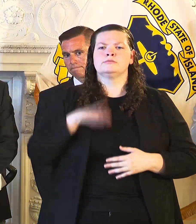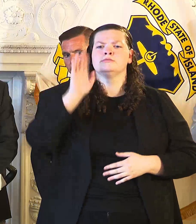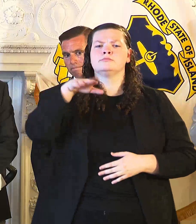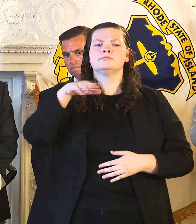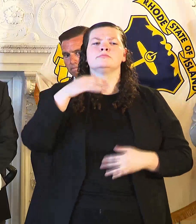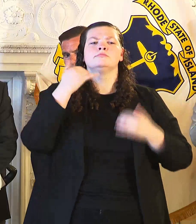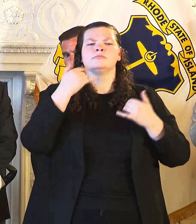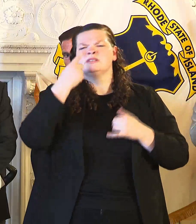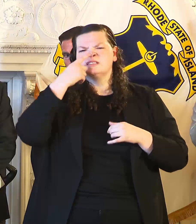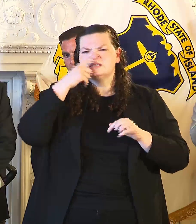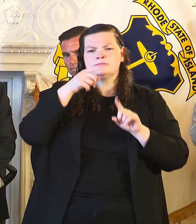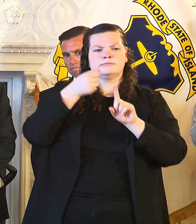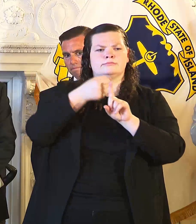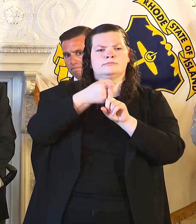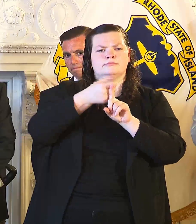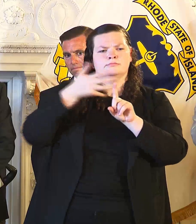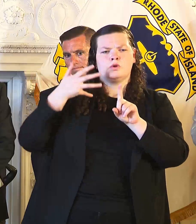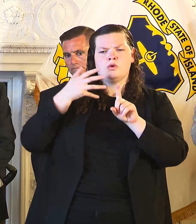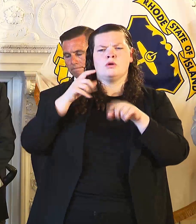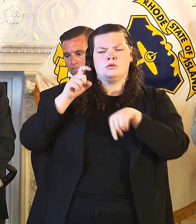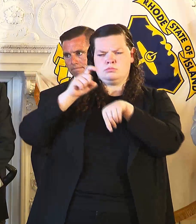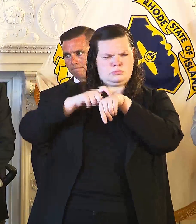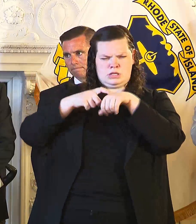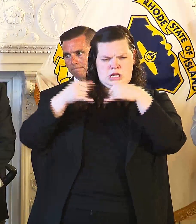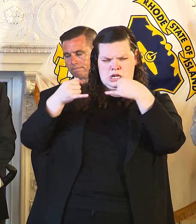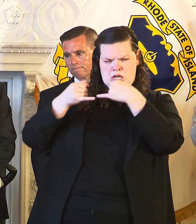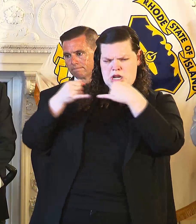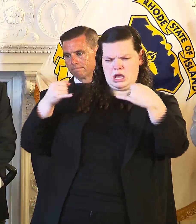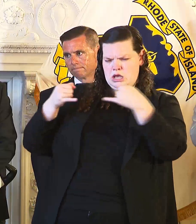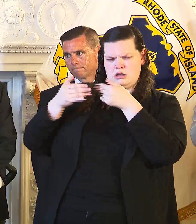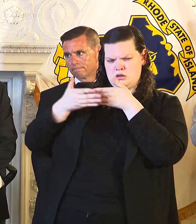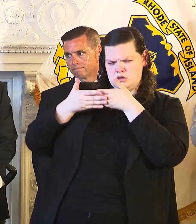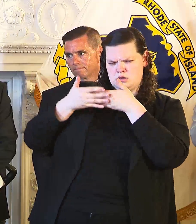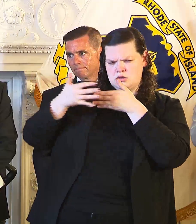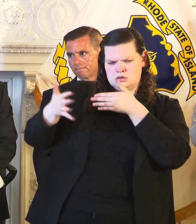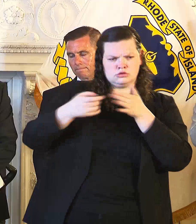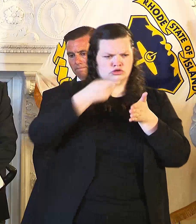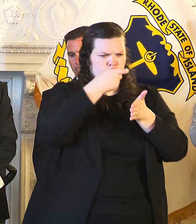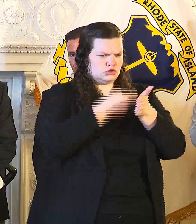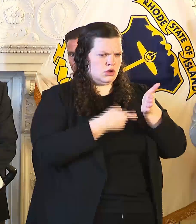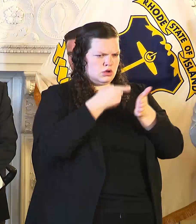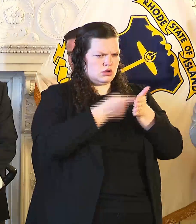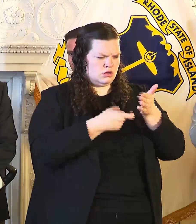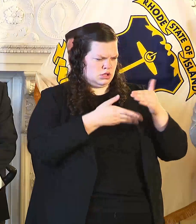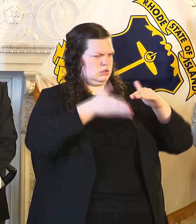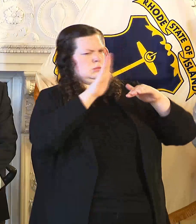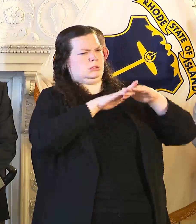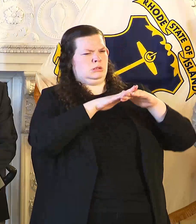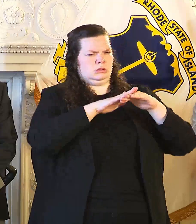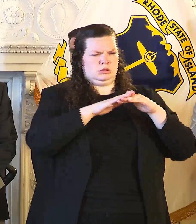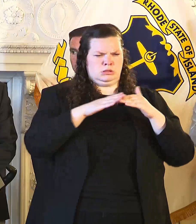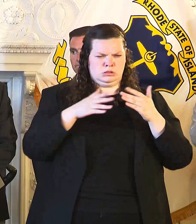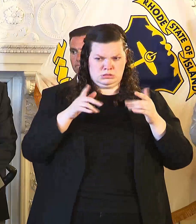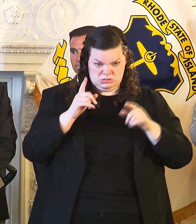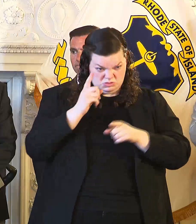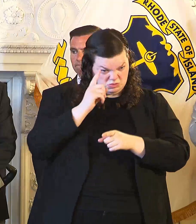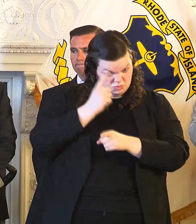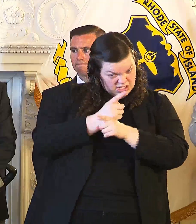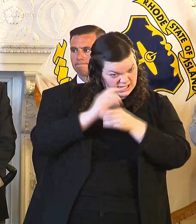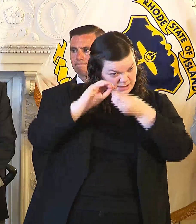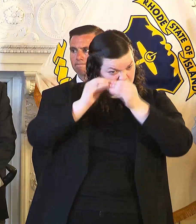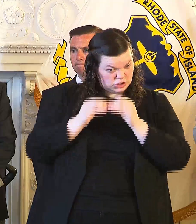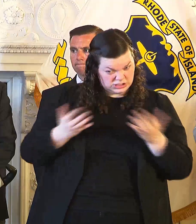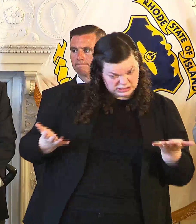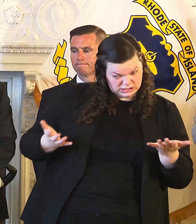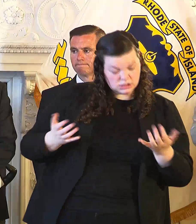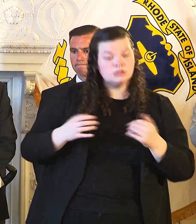the time and the cost by half is getting it right? Well, I don't know whether your figures are correct, but all I can say is standing here today, we have